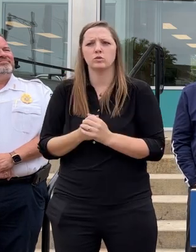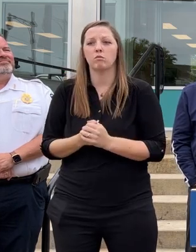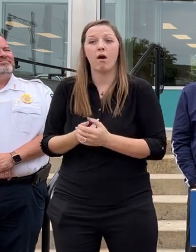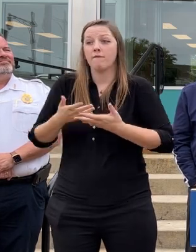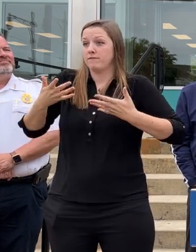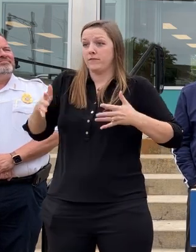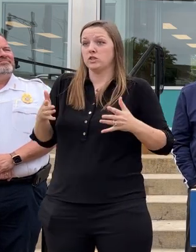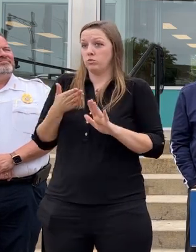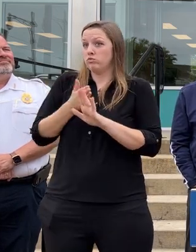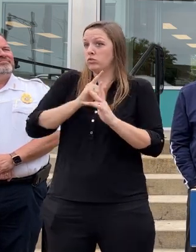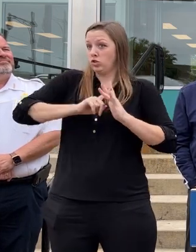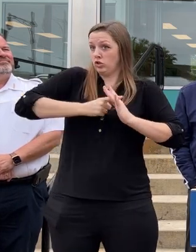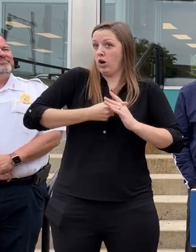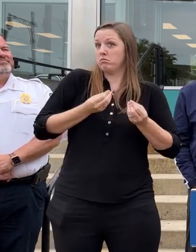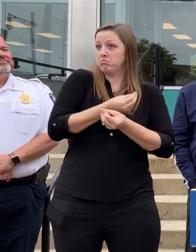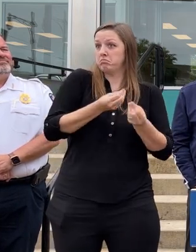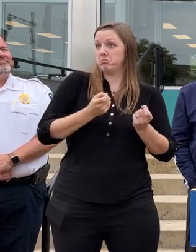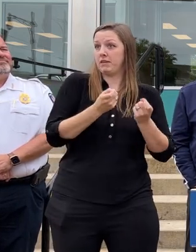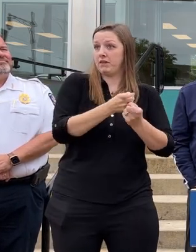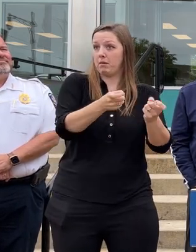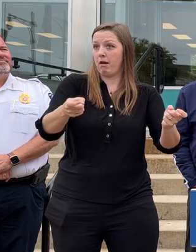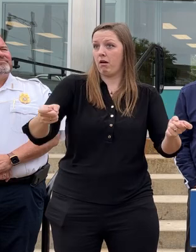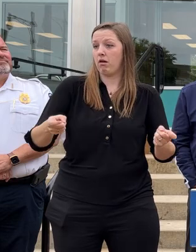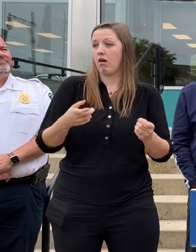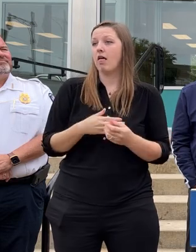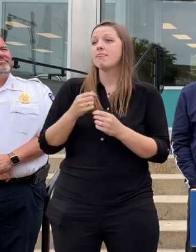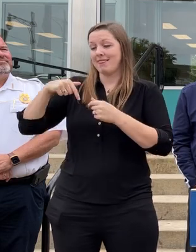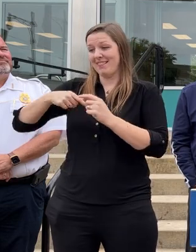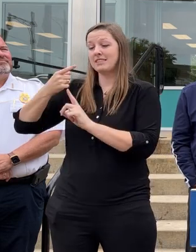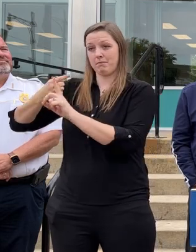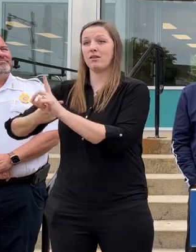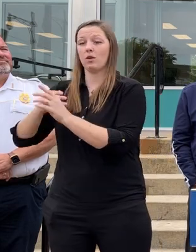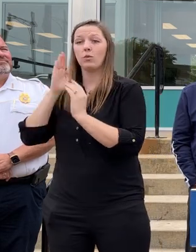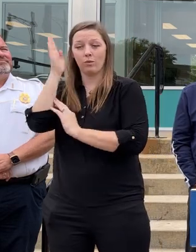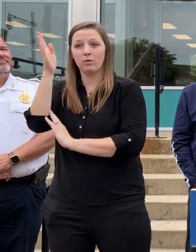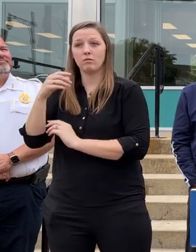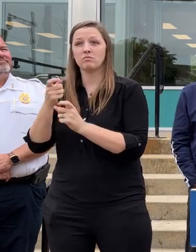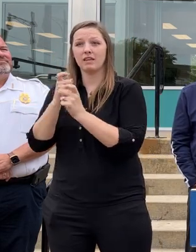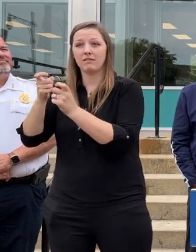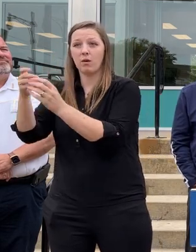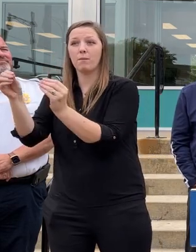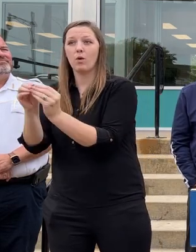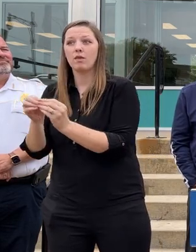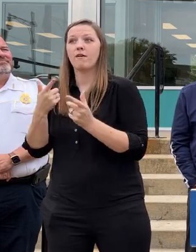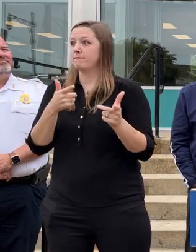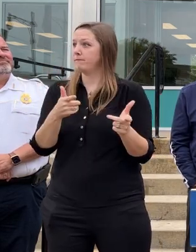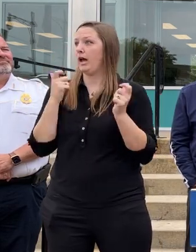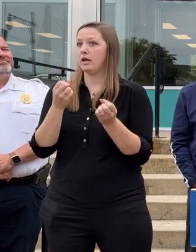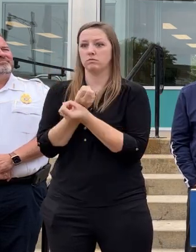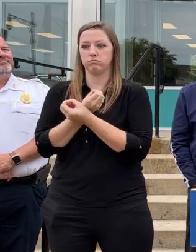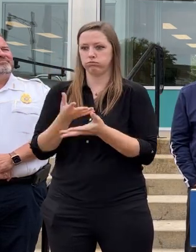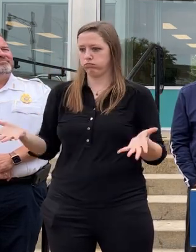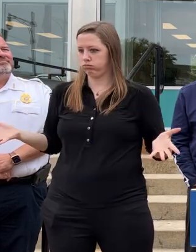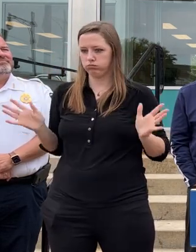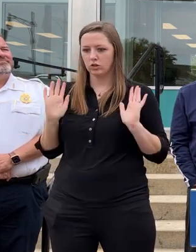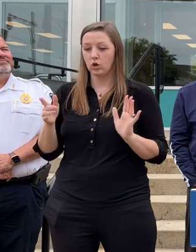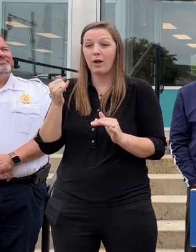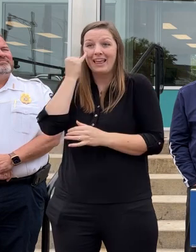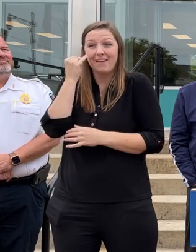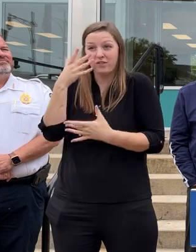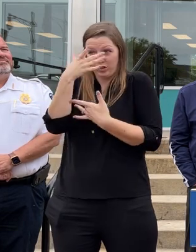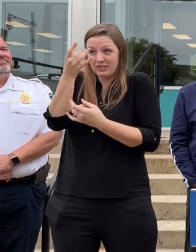begun distributing these, and we'll be distributing them through the end of the month. And I can tell you that they are going fast. So if you're interested,